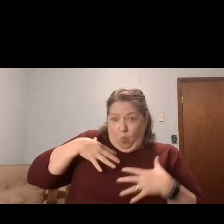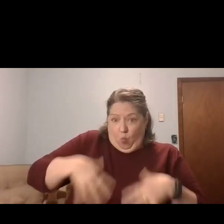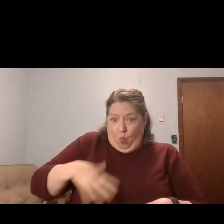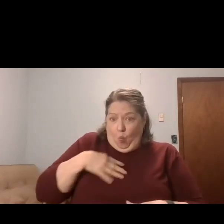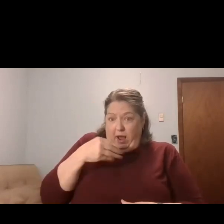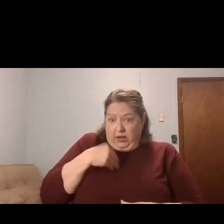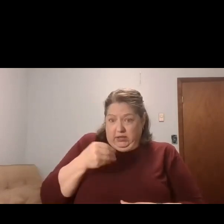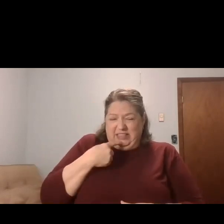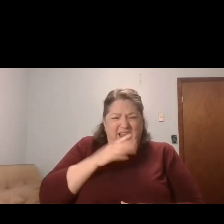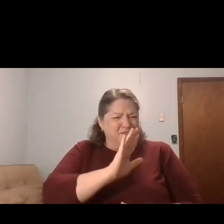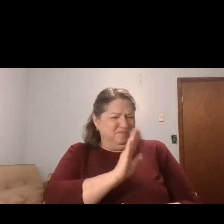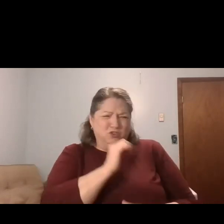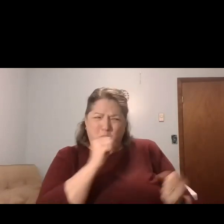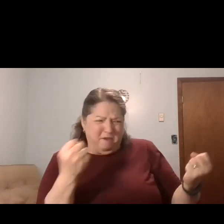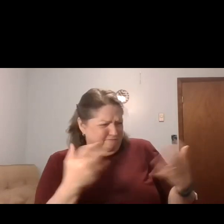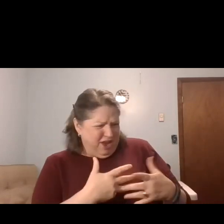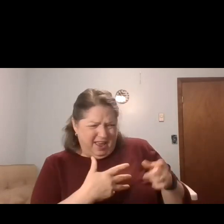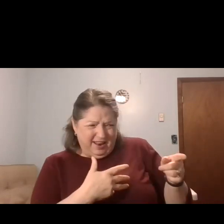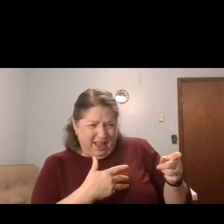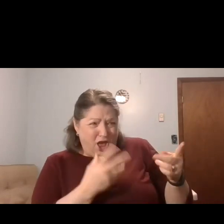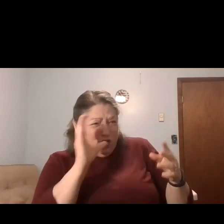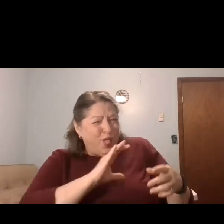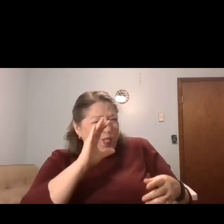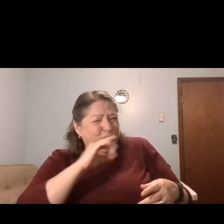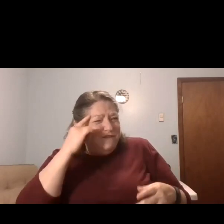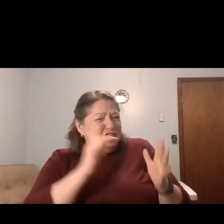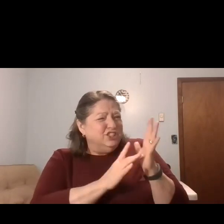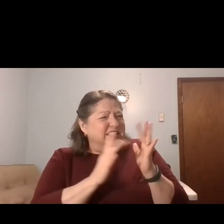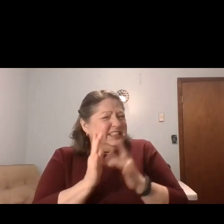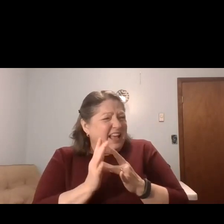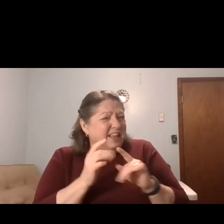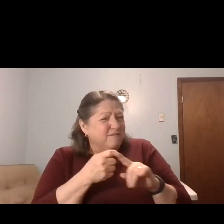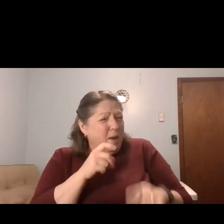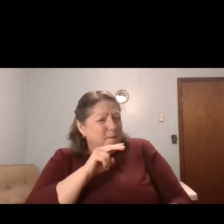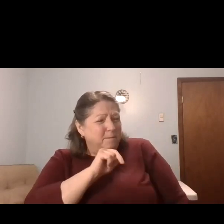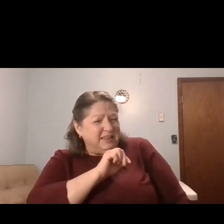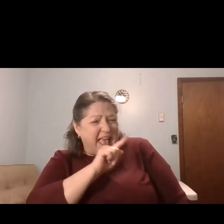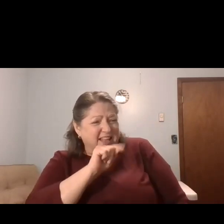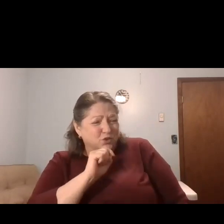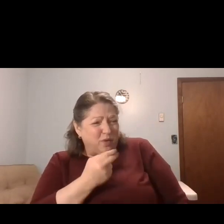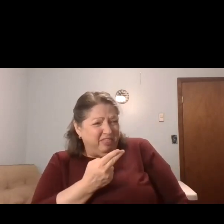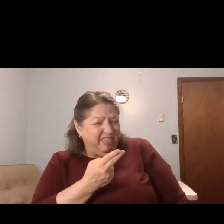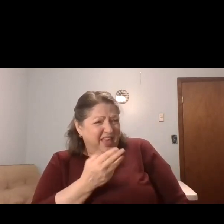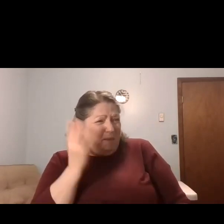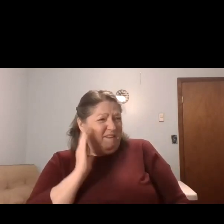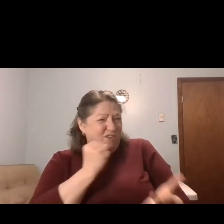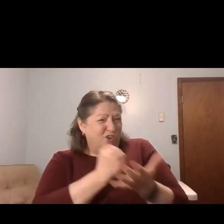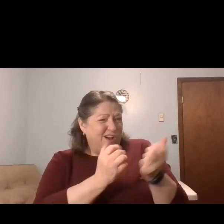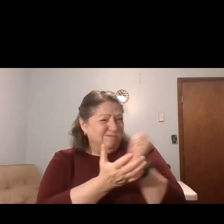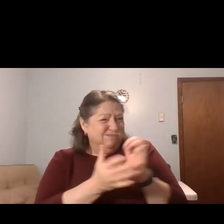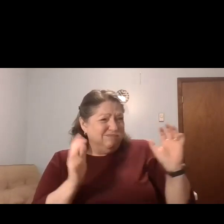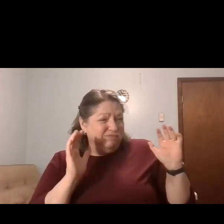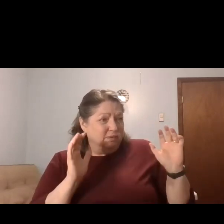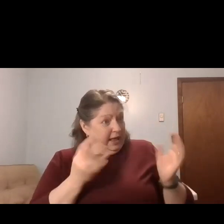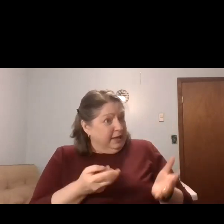alarmed. You are looking for Jesus, the Nazarene, who was crucified. He has risen. He is not